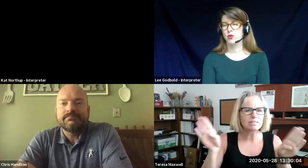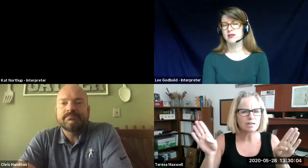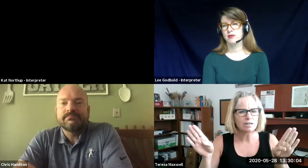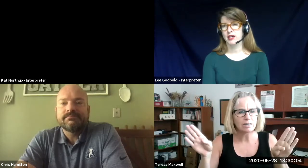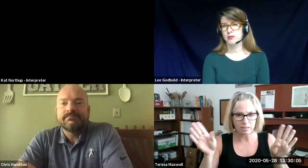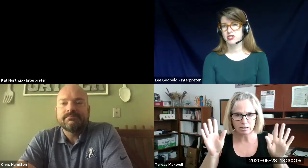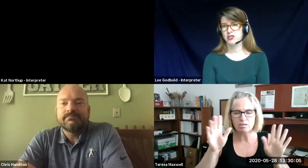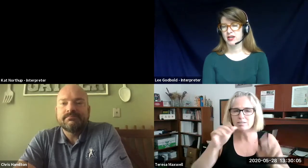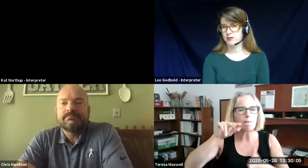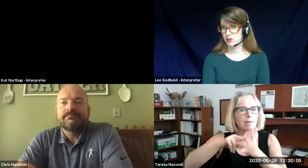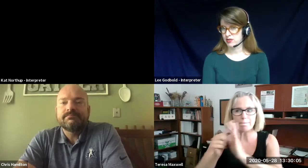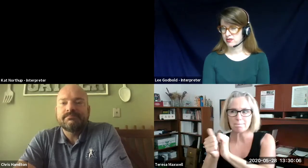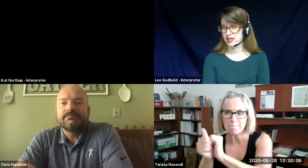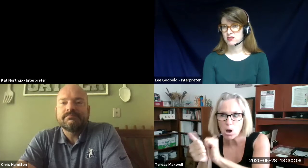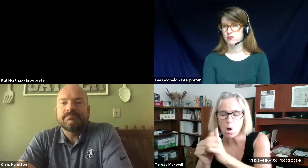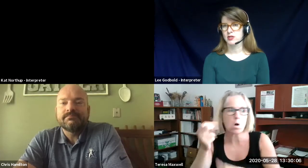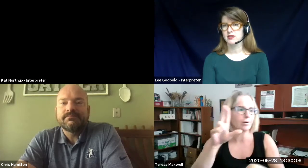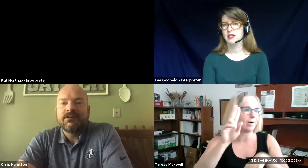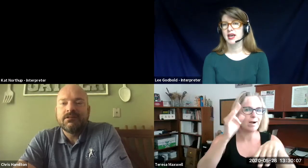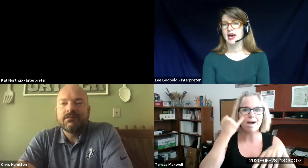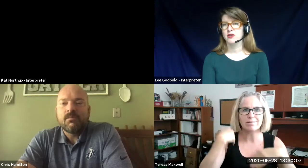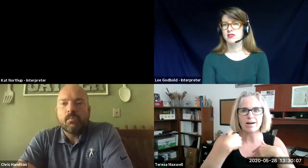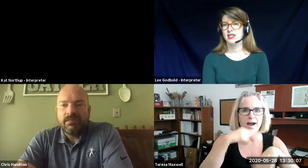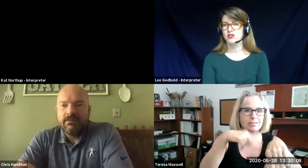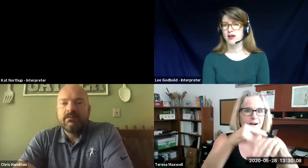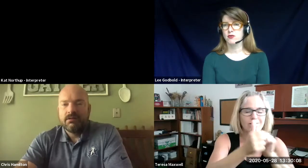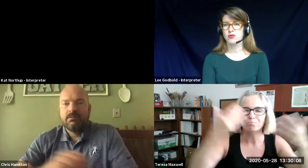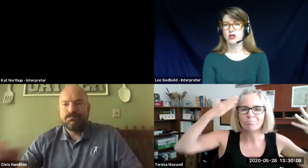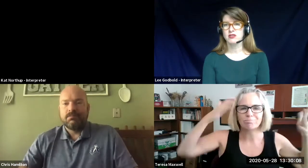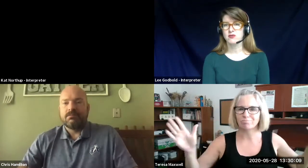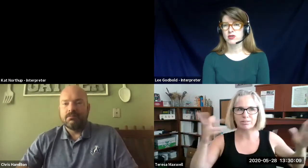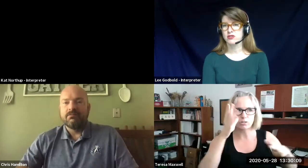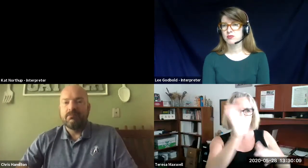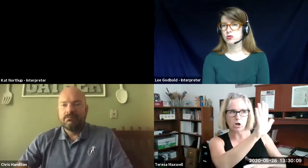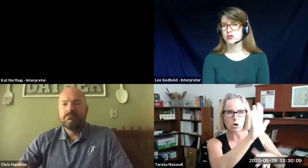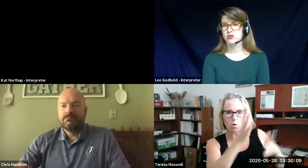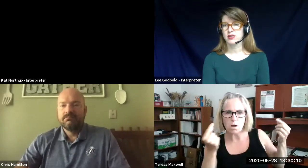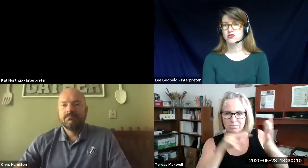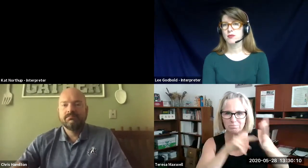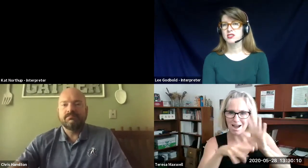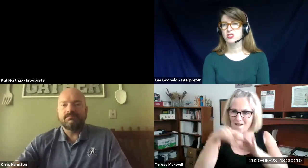one particular item that was canceled was out-of-state travel, regardless of whether it's sports or national